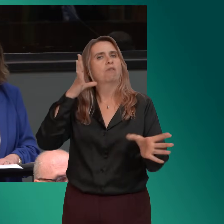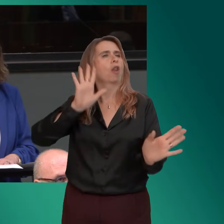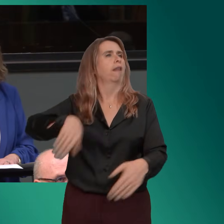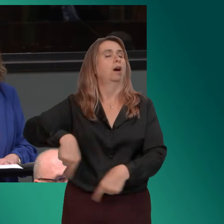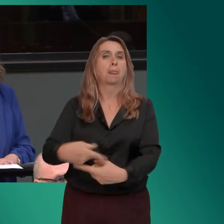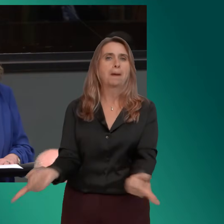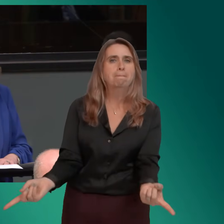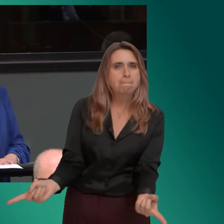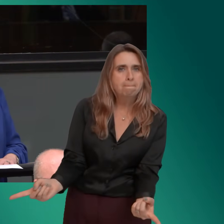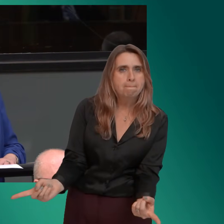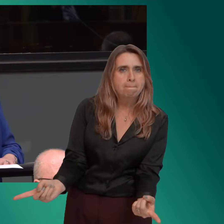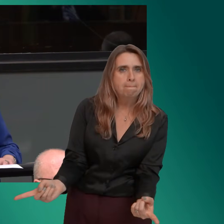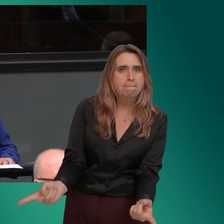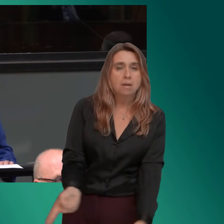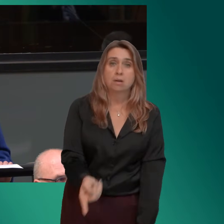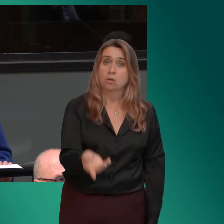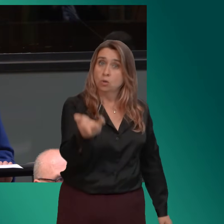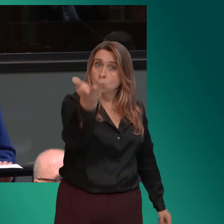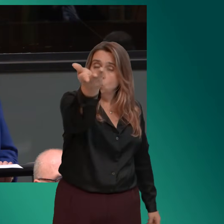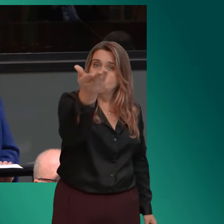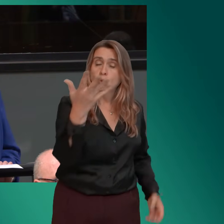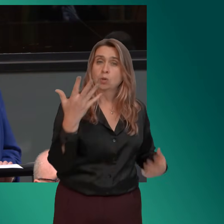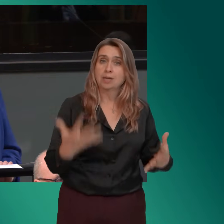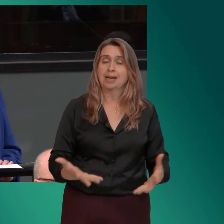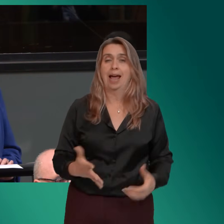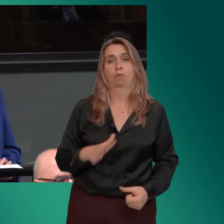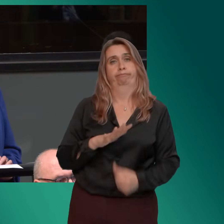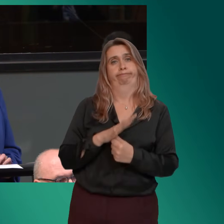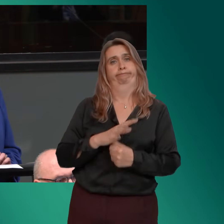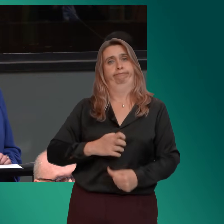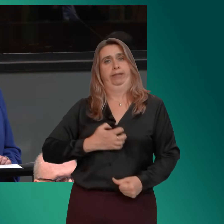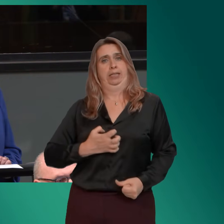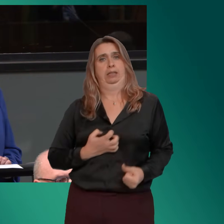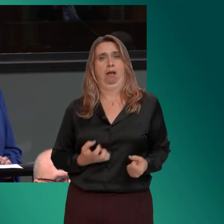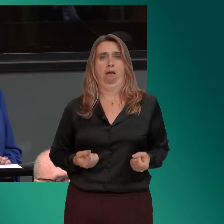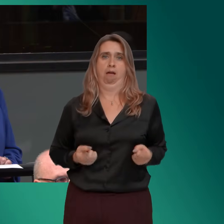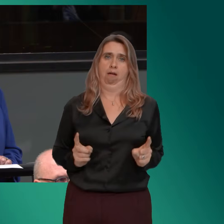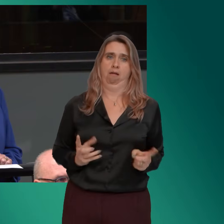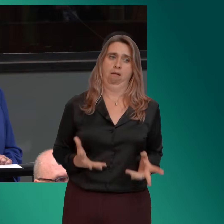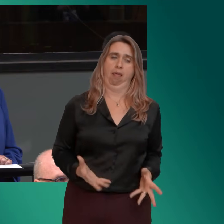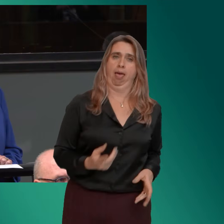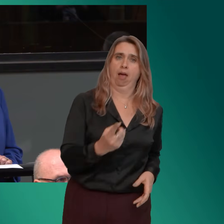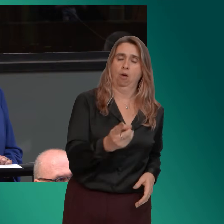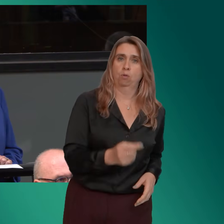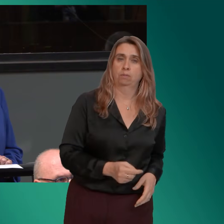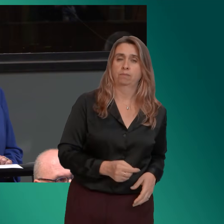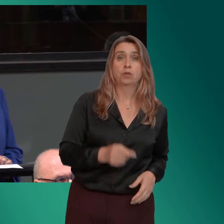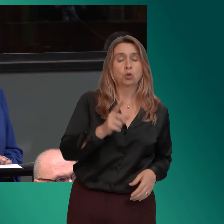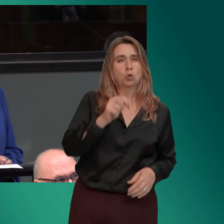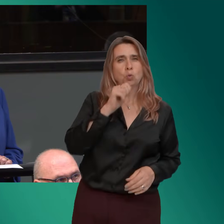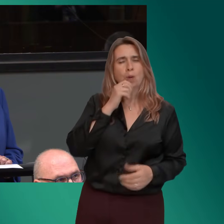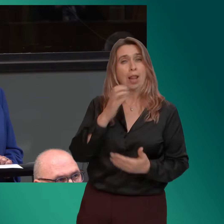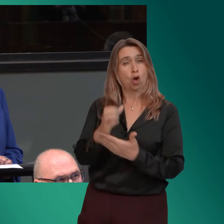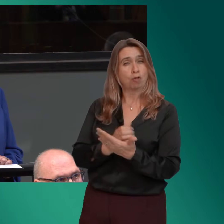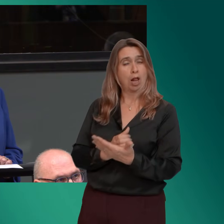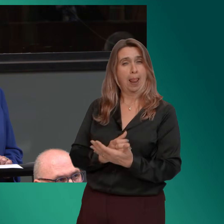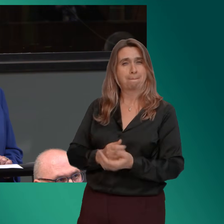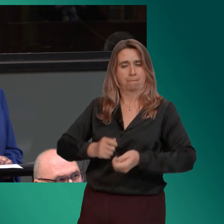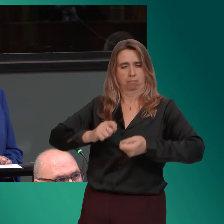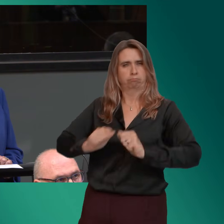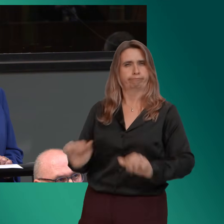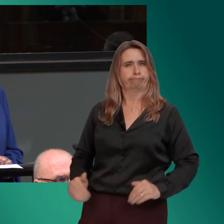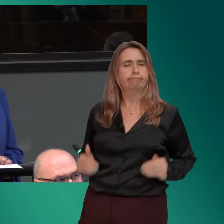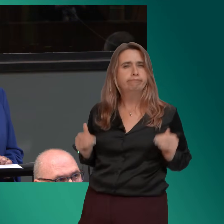Wales. Will you now, as the First Minister, commit to delivering a purpose-driven curriculum that